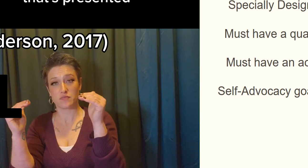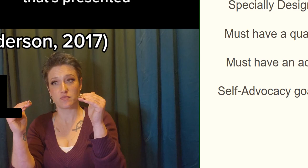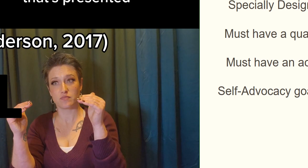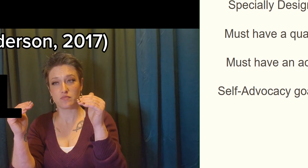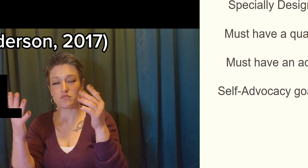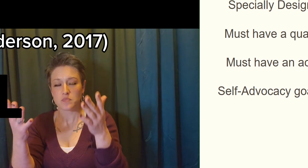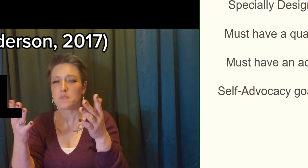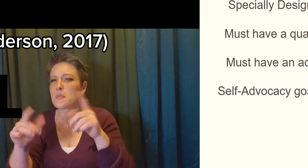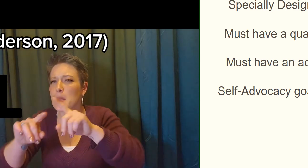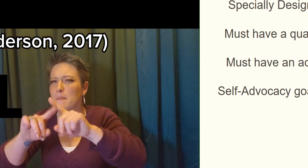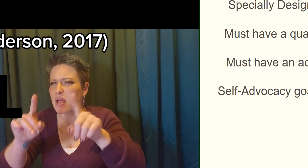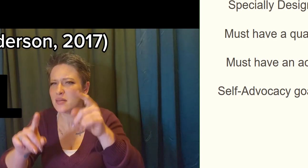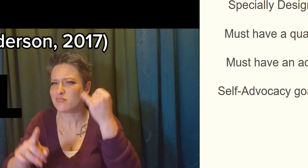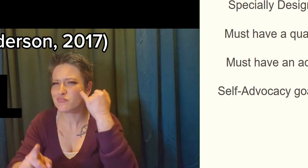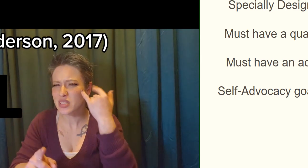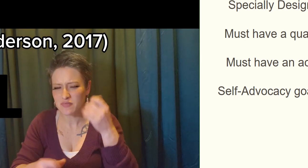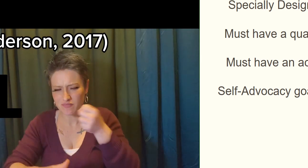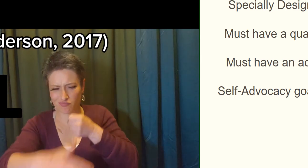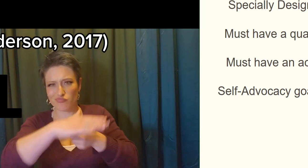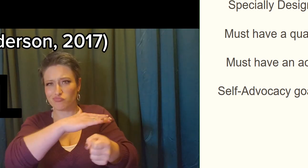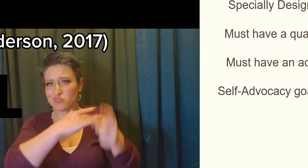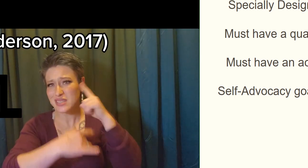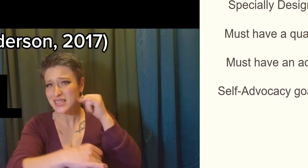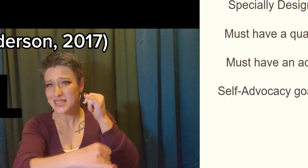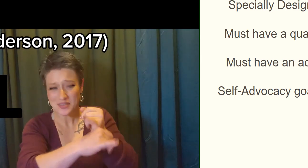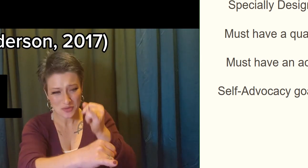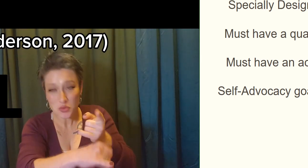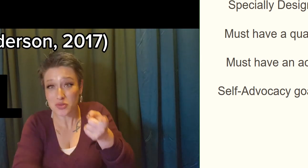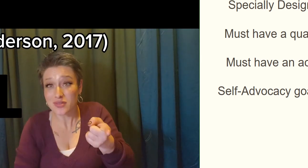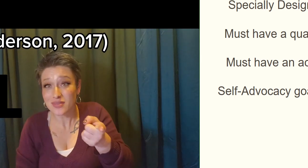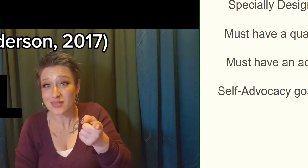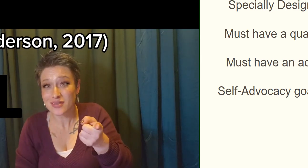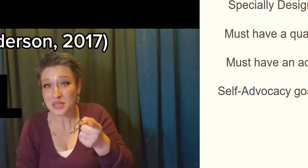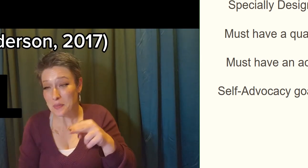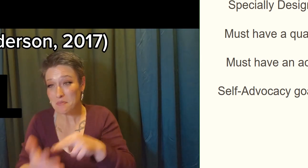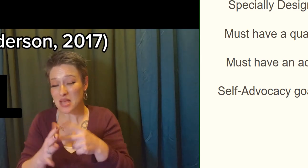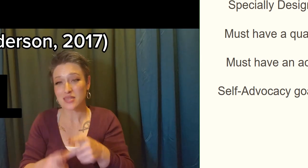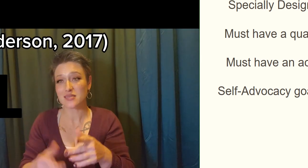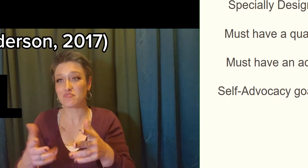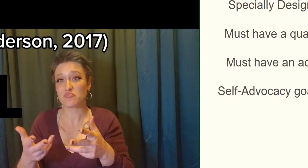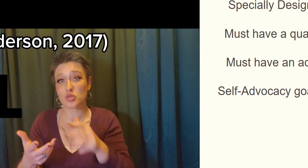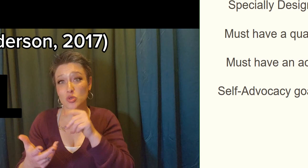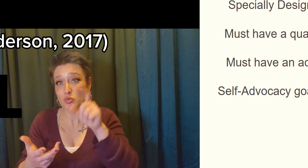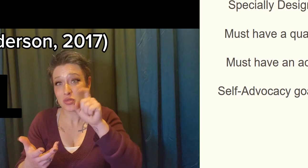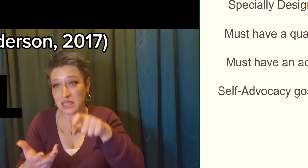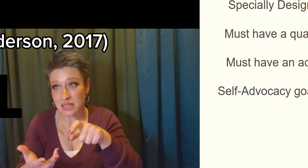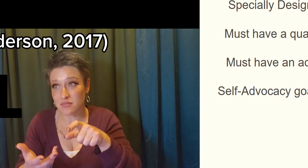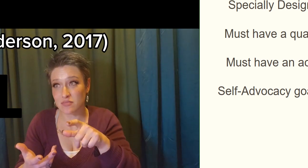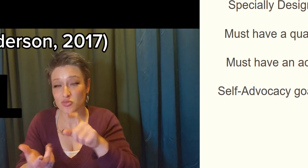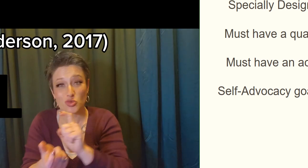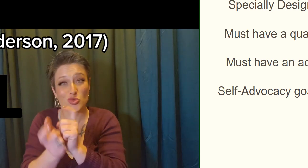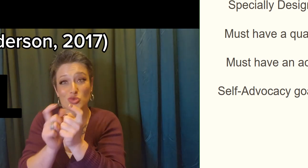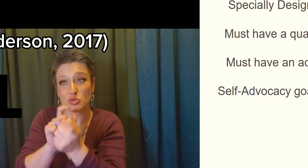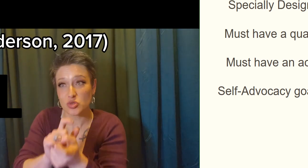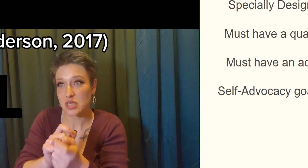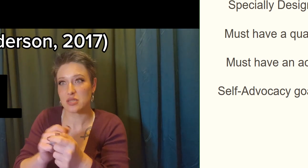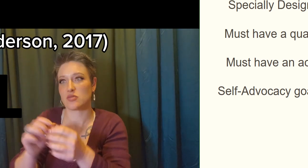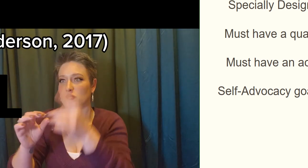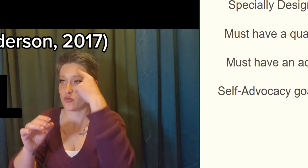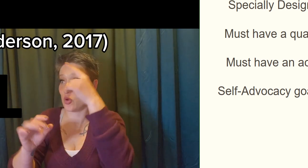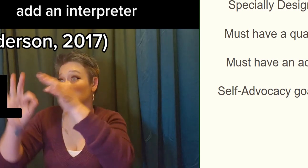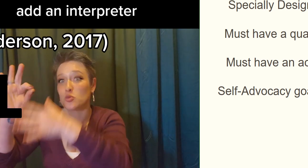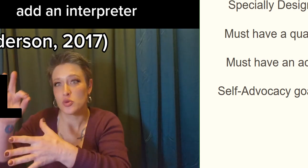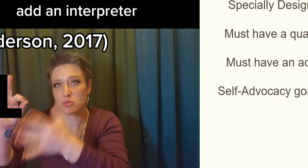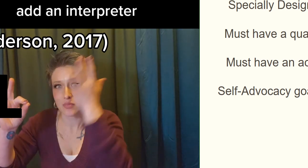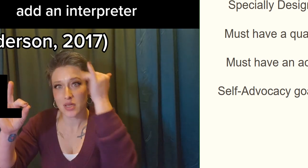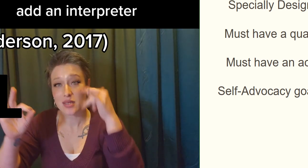presented. Because please understand, levels can be very different. If a student is in a deaf school,